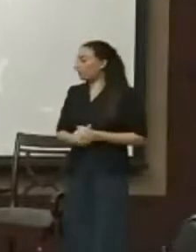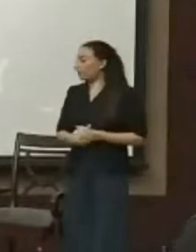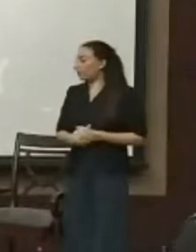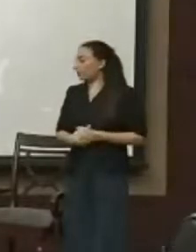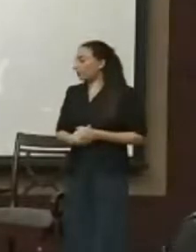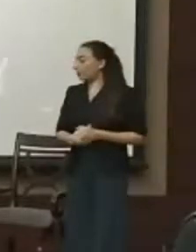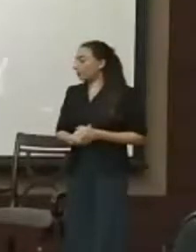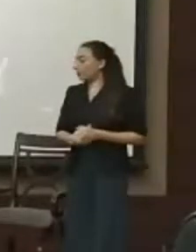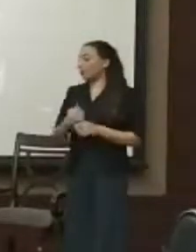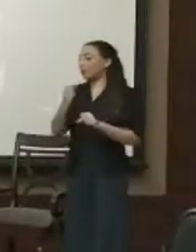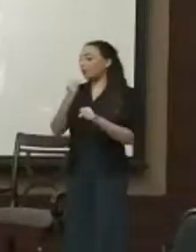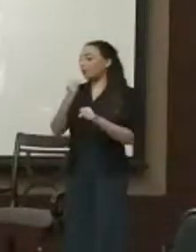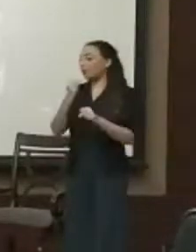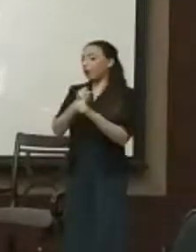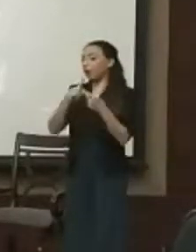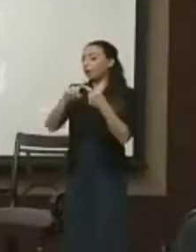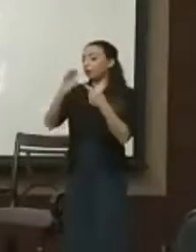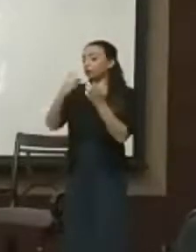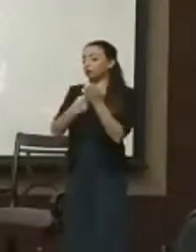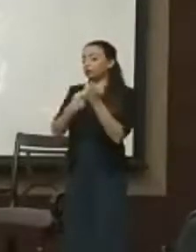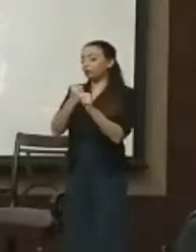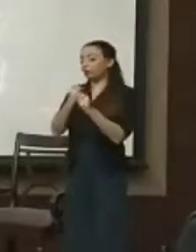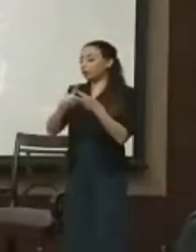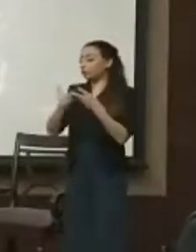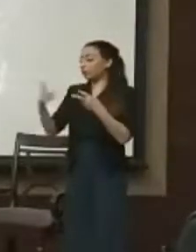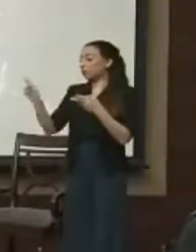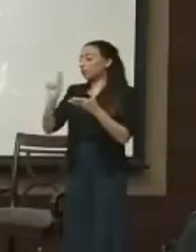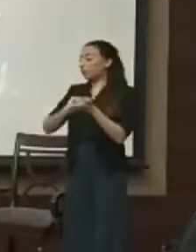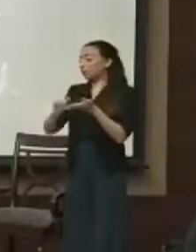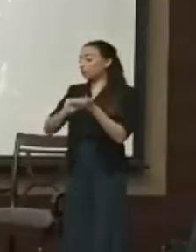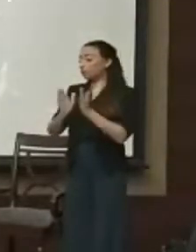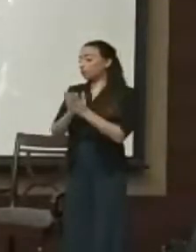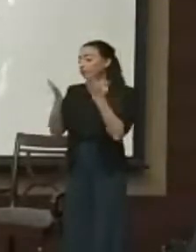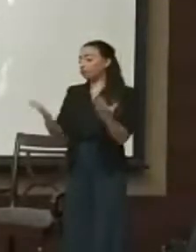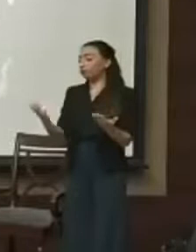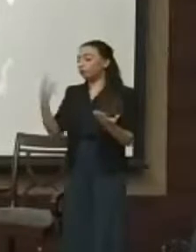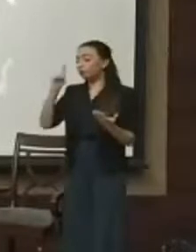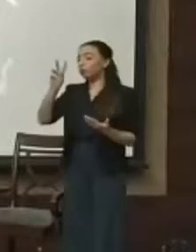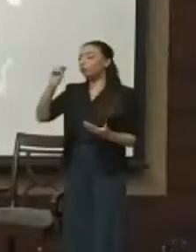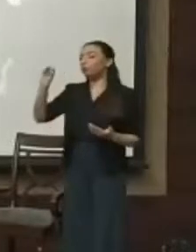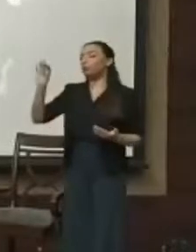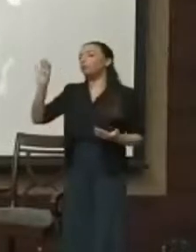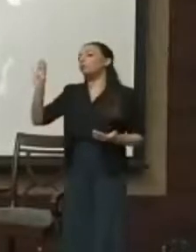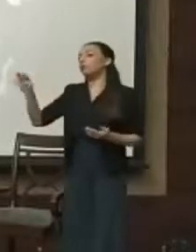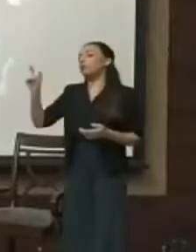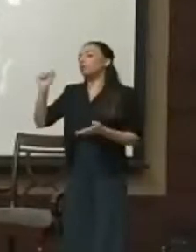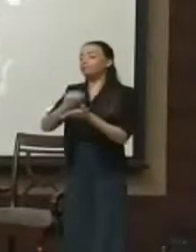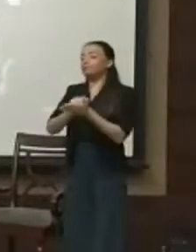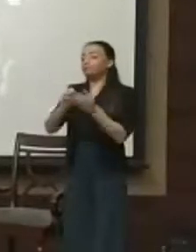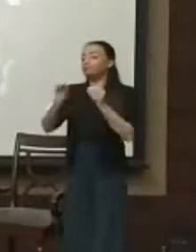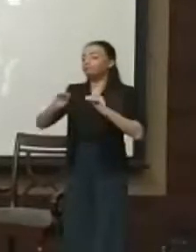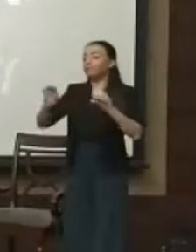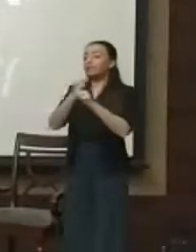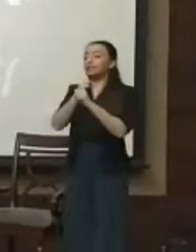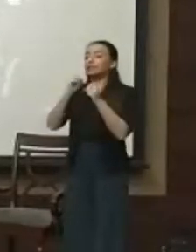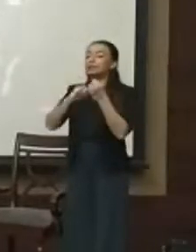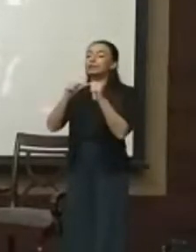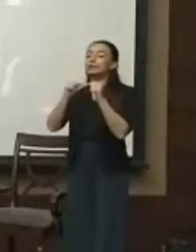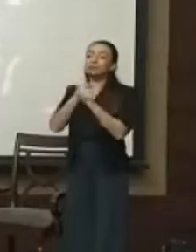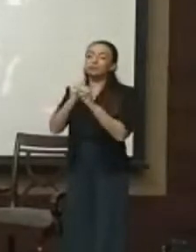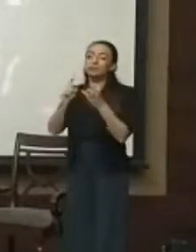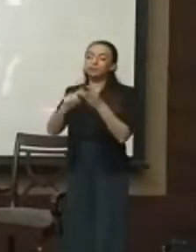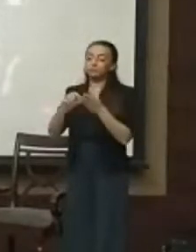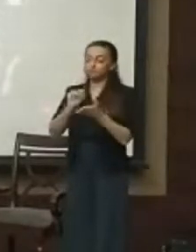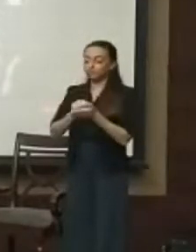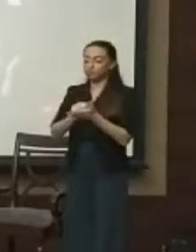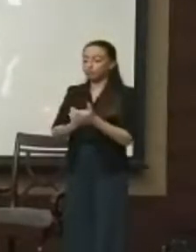George has co-authored the book, A Handbook of Inclusive Education in 2004, which was published by Sage Publications.